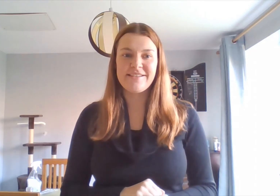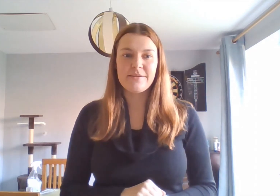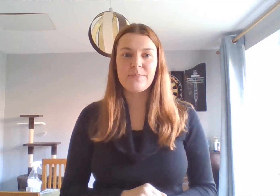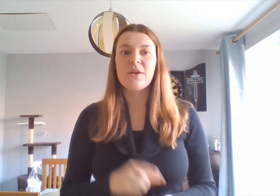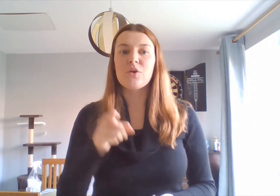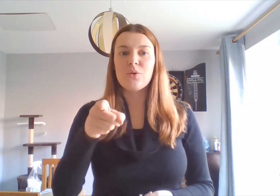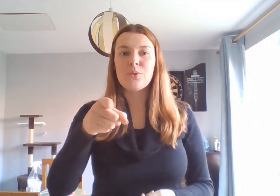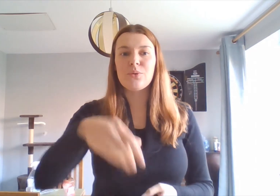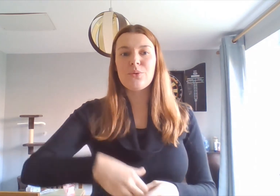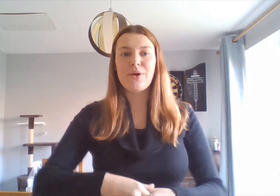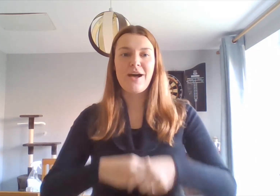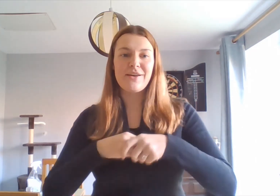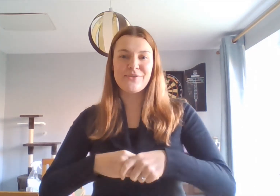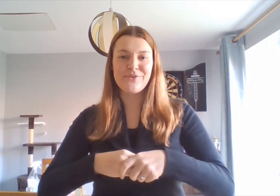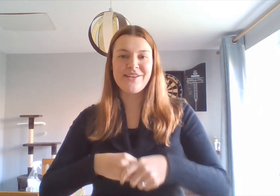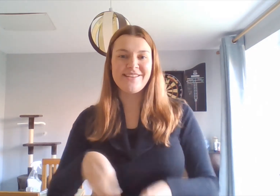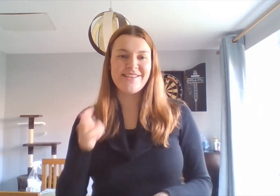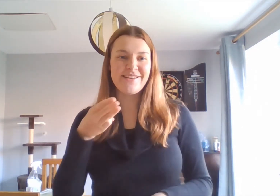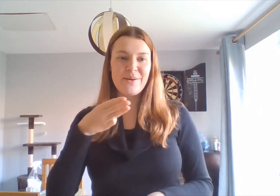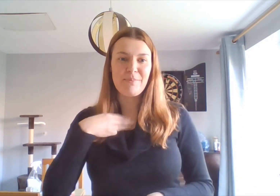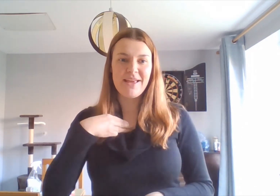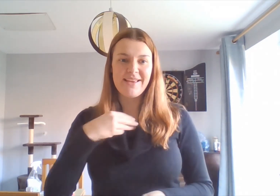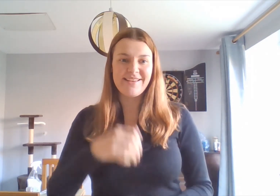Yeah, you've got a friend in me.